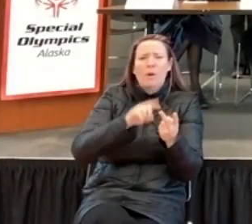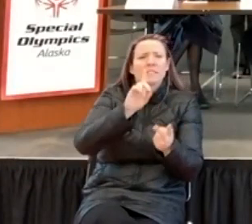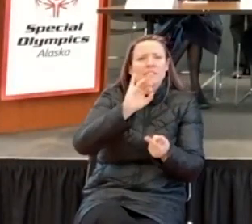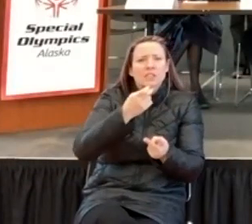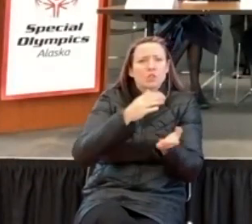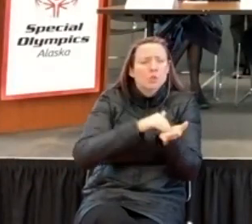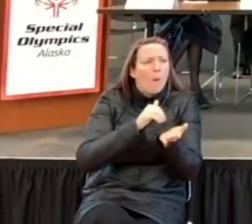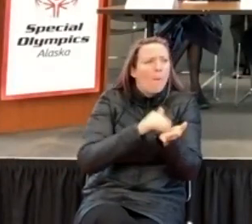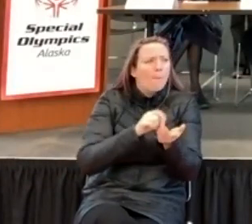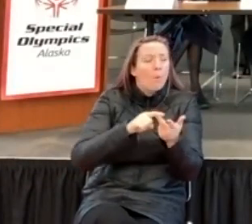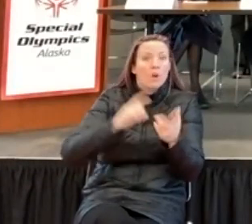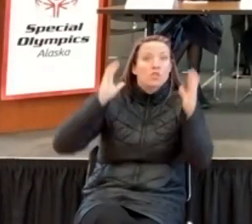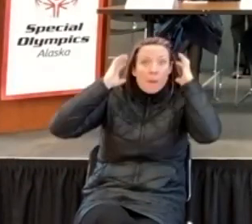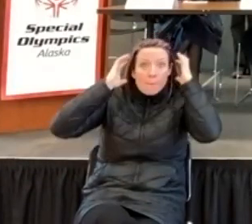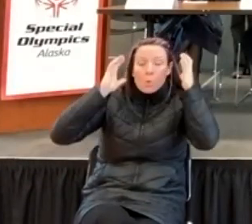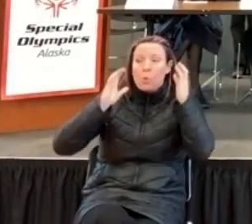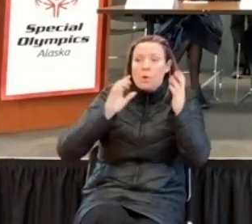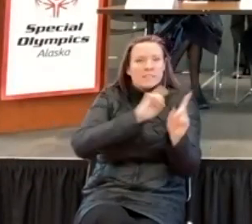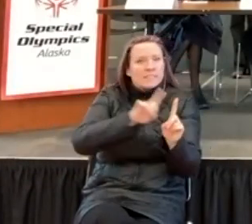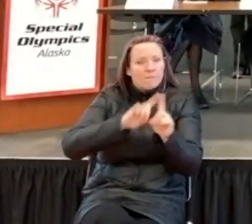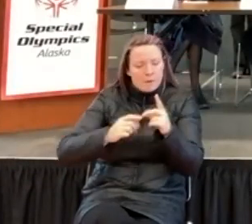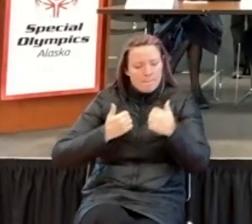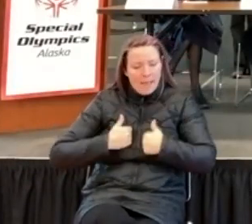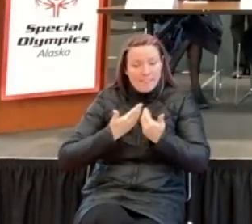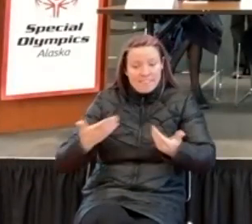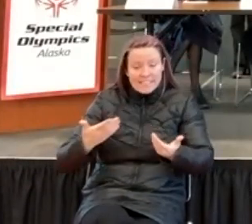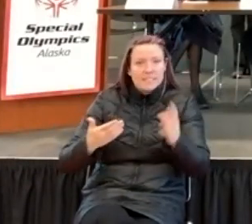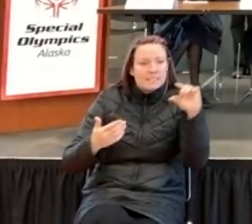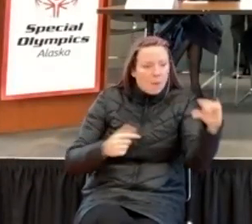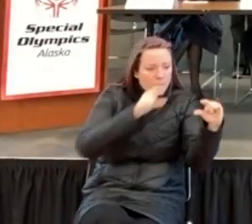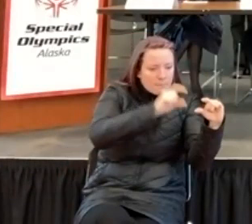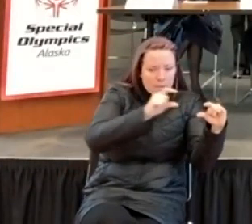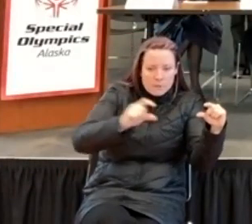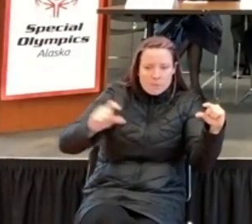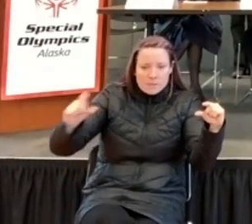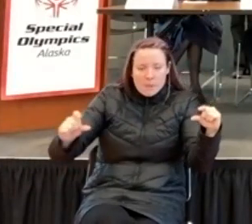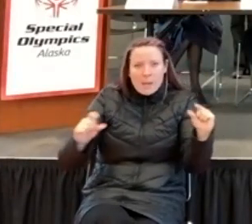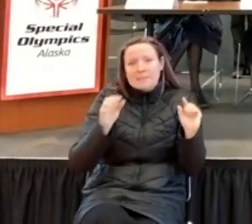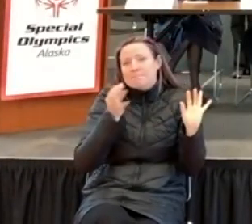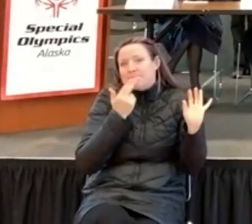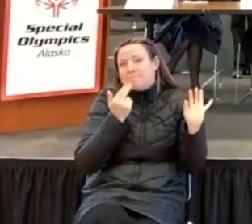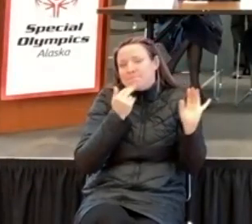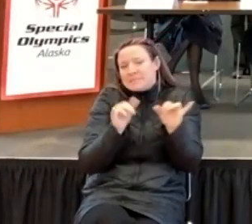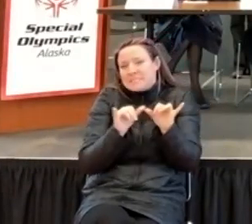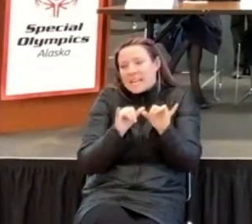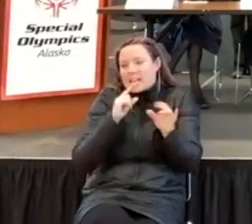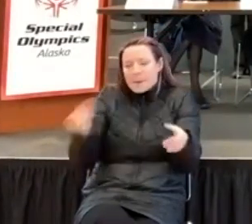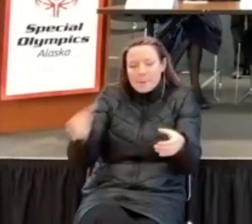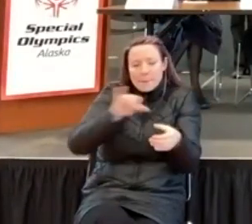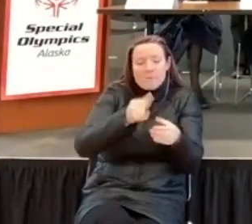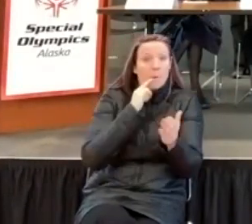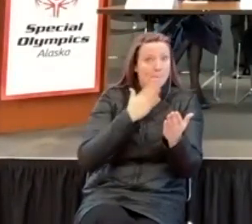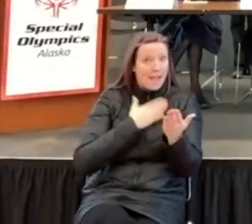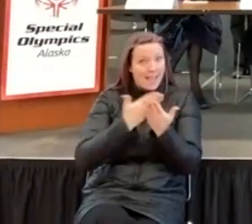and shampoos, conditioners, everything I use on a daily basis is now in a convenient size for my